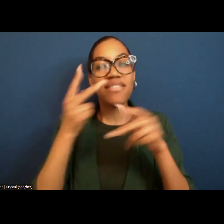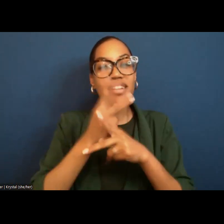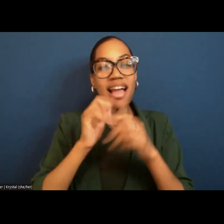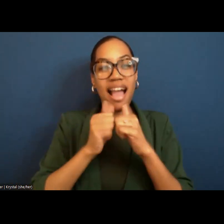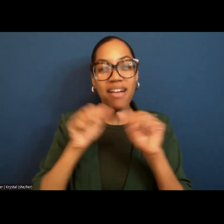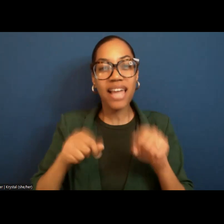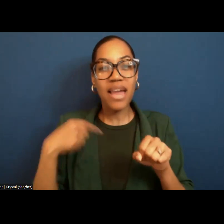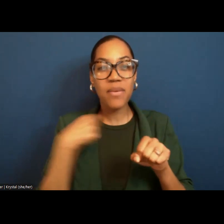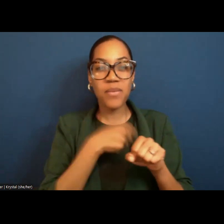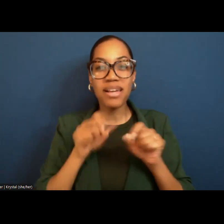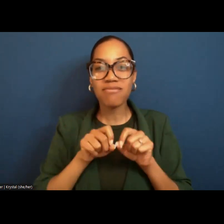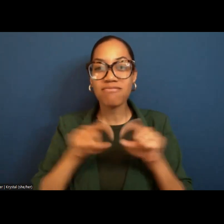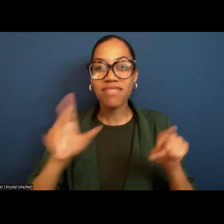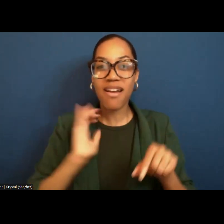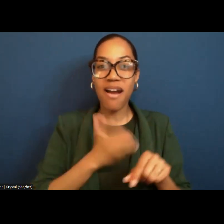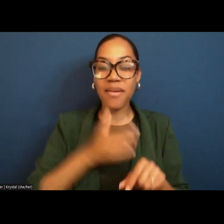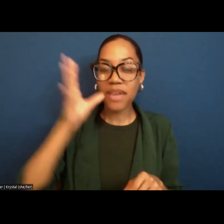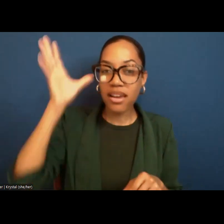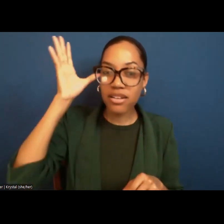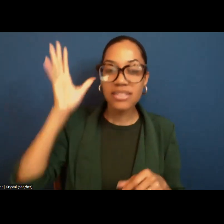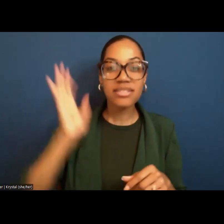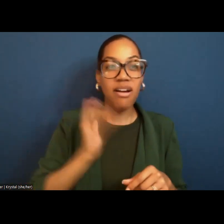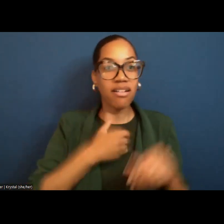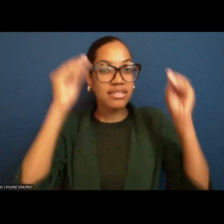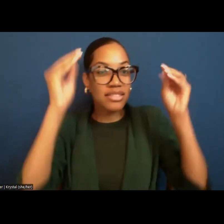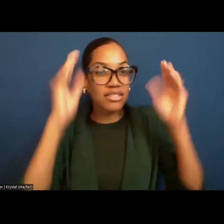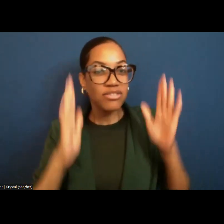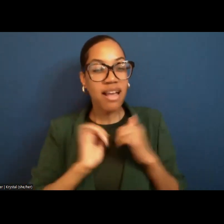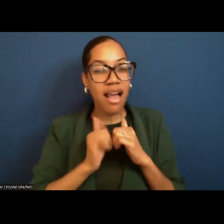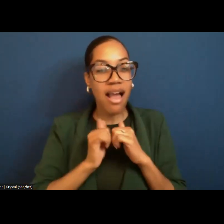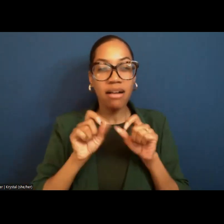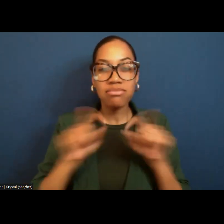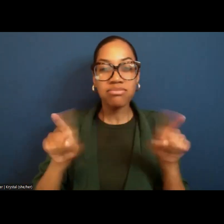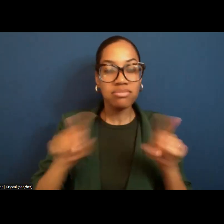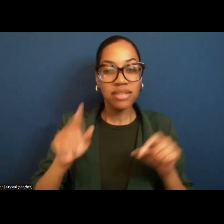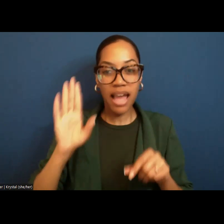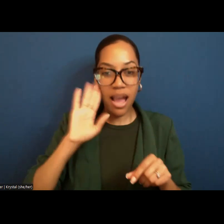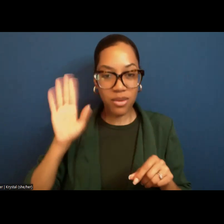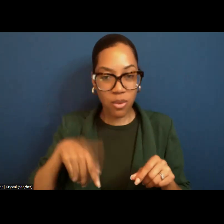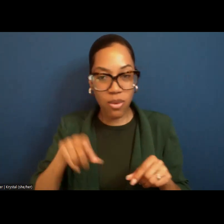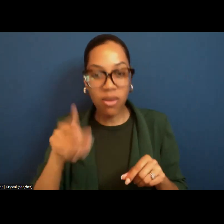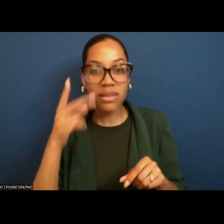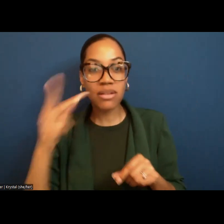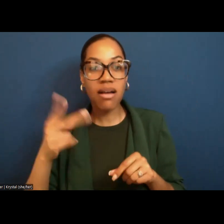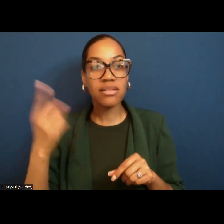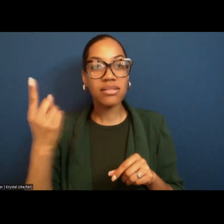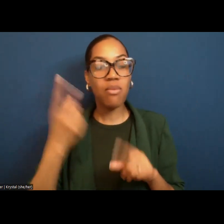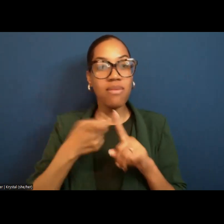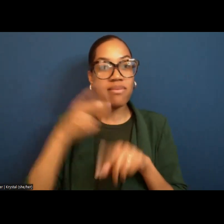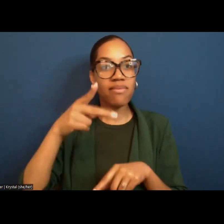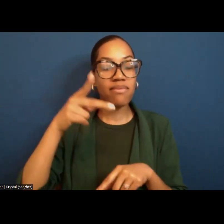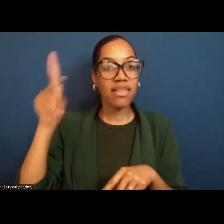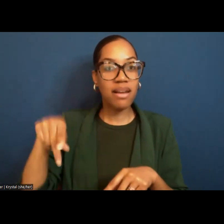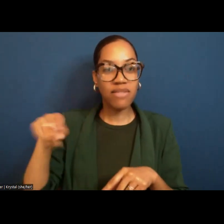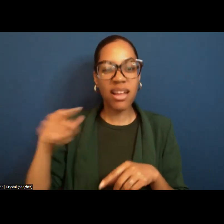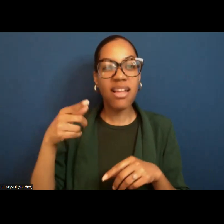our parents that we work with, our teachers that we work with? I noticed there was a thank you from one of our friends in Philadelphia. We're going to be sharing it with